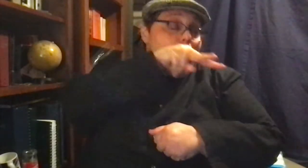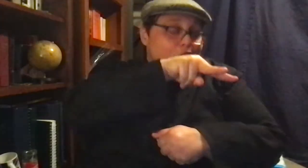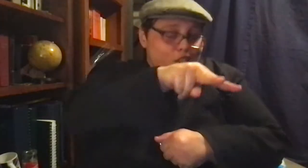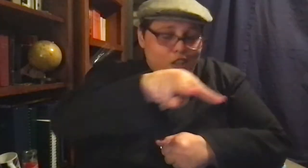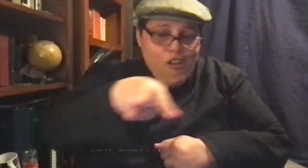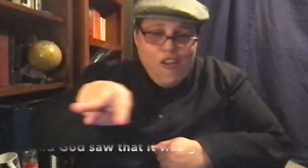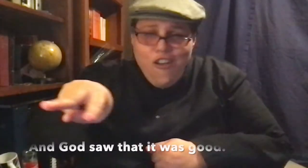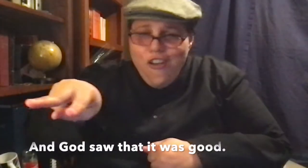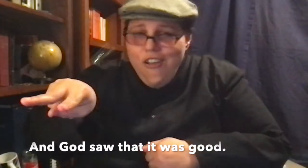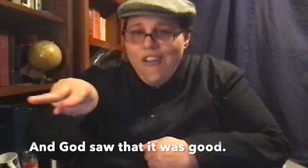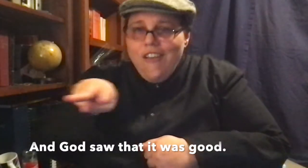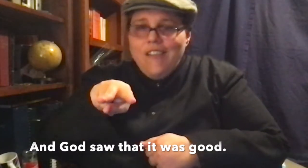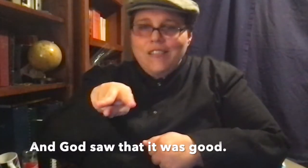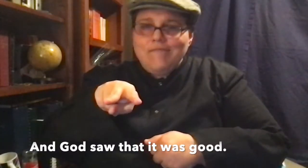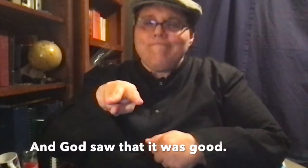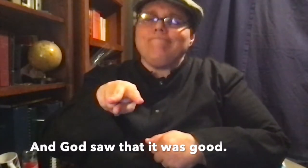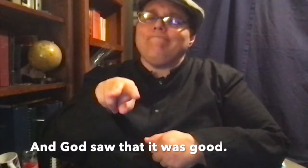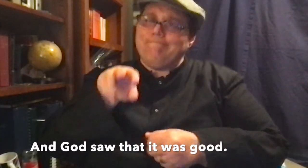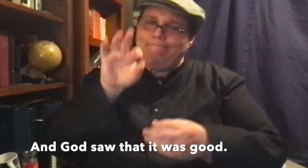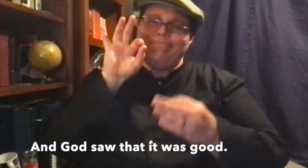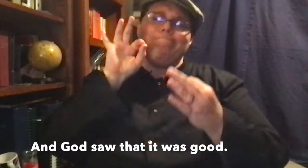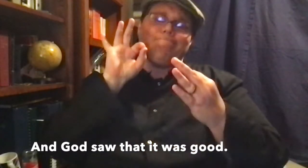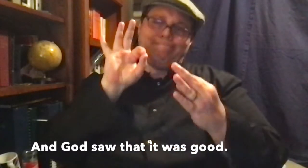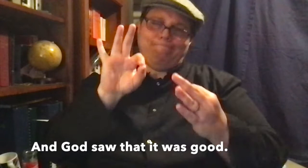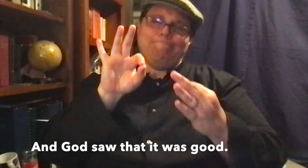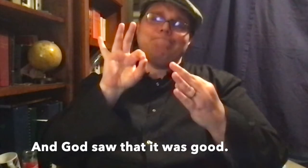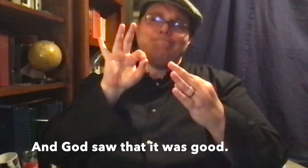And God saw that it was good.